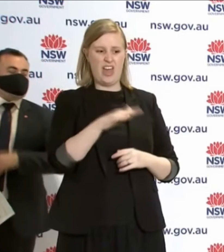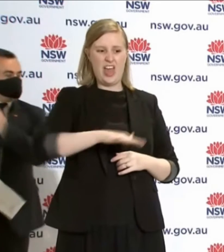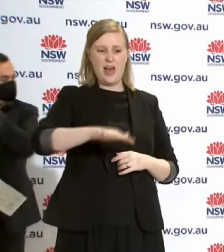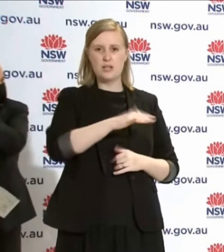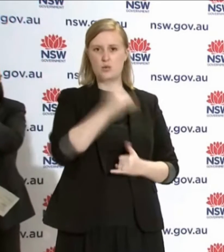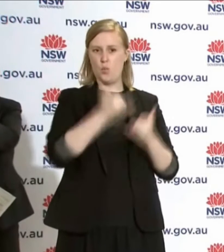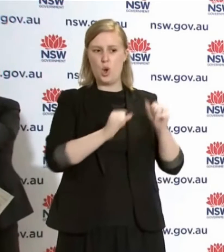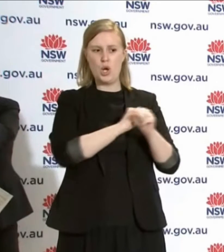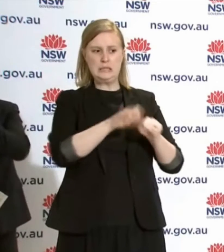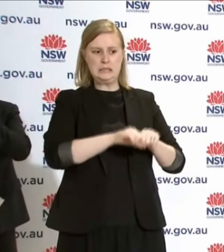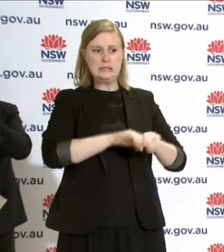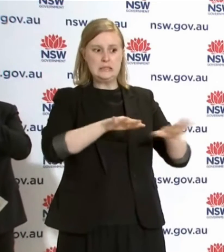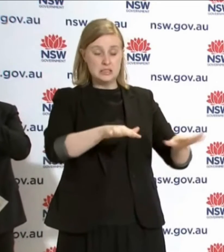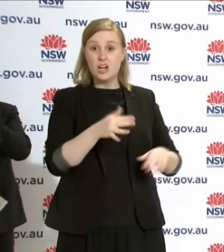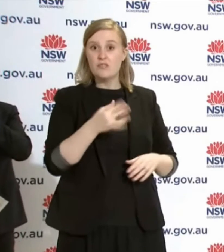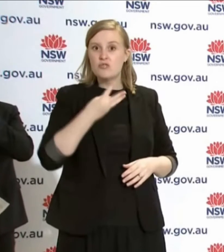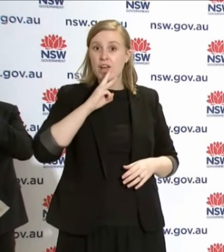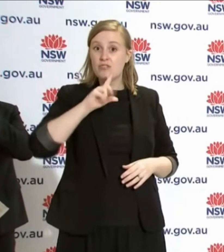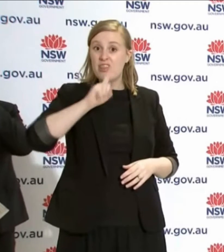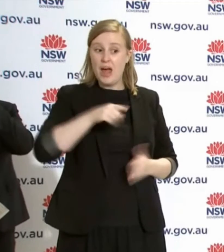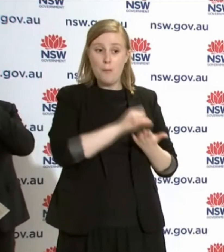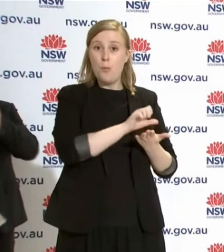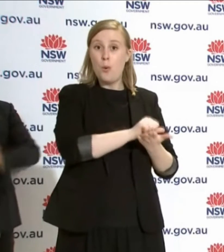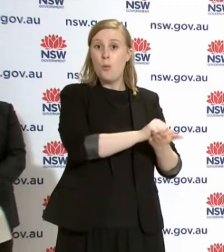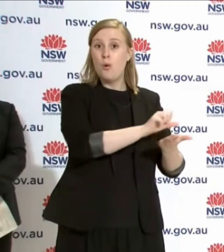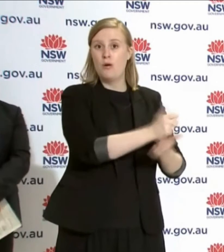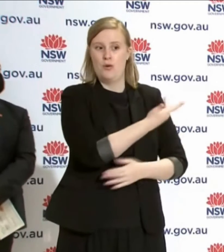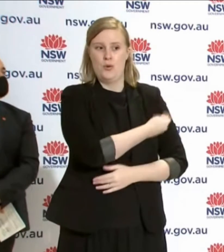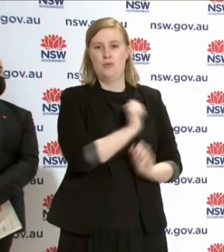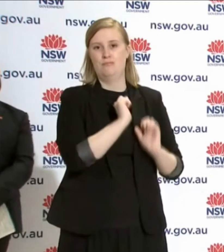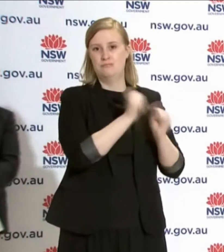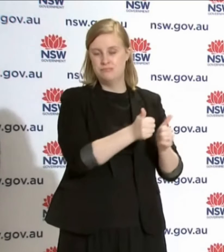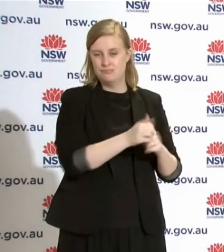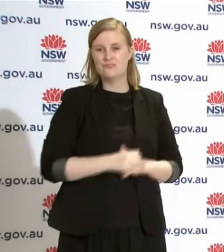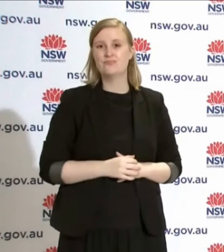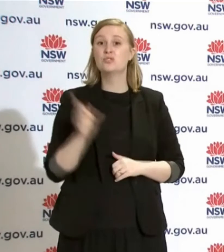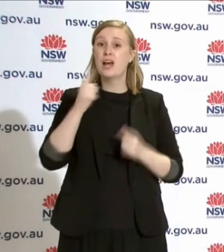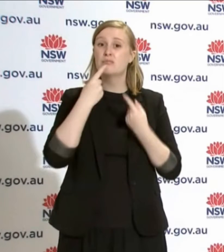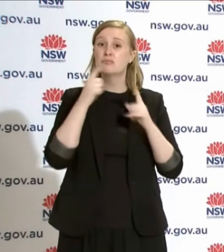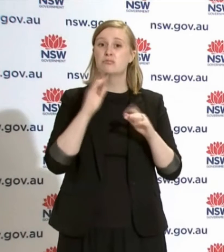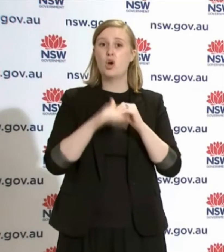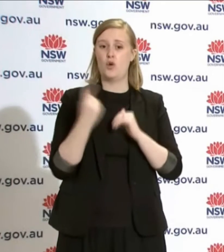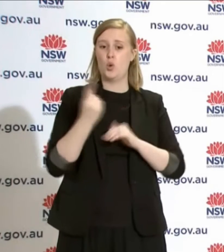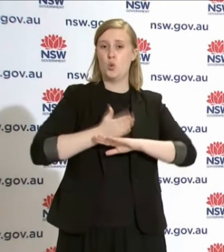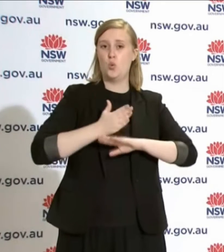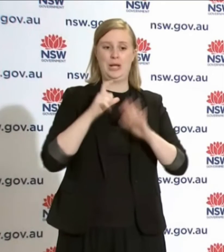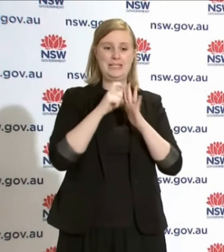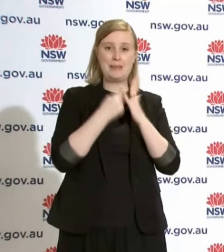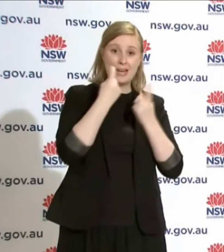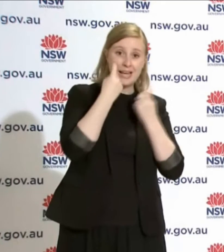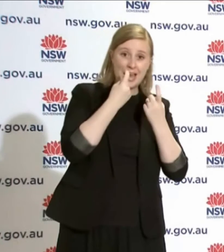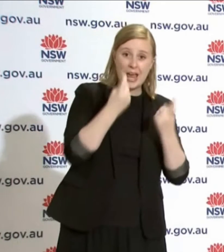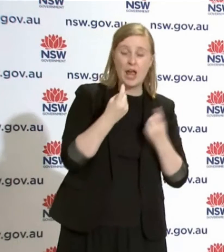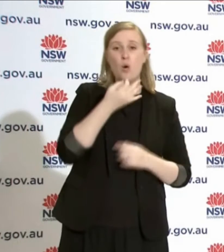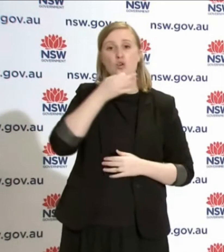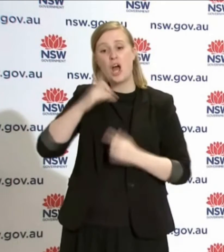now. Also today, to make it clear, for disability workers and childcare workers who live or work